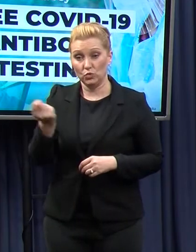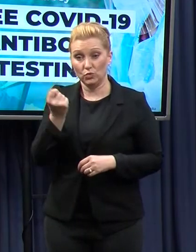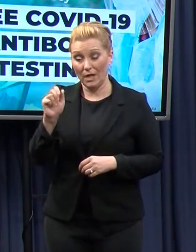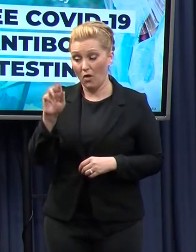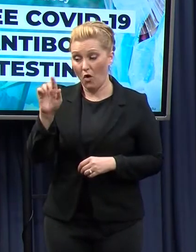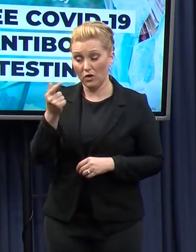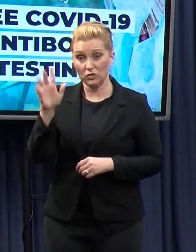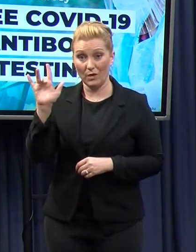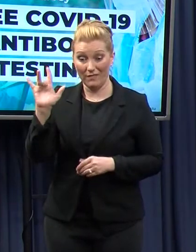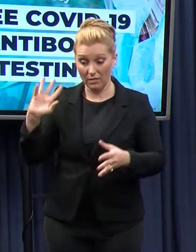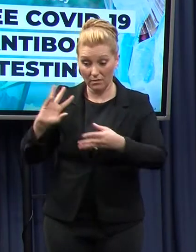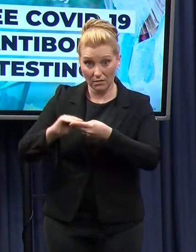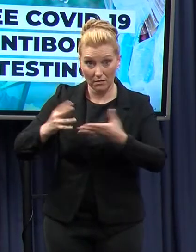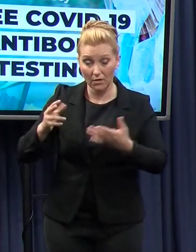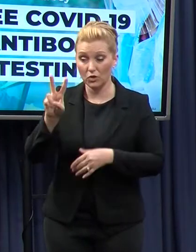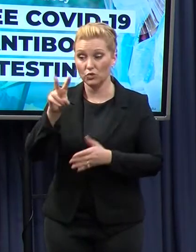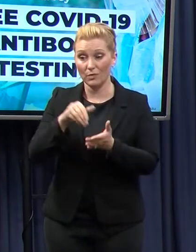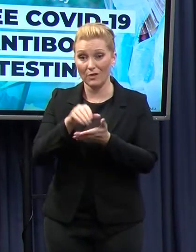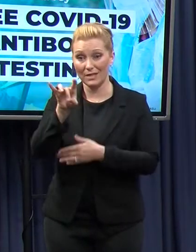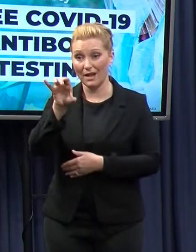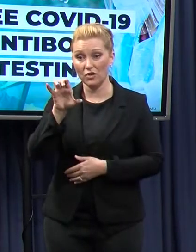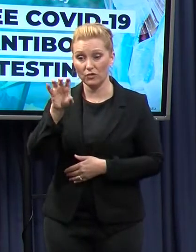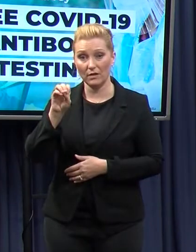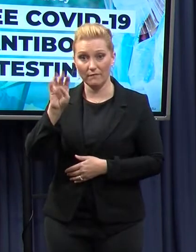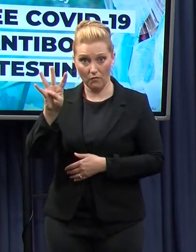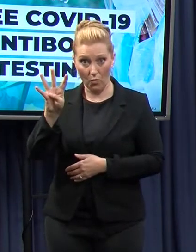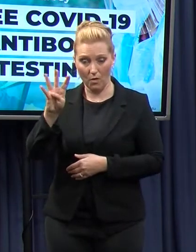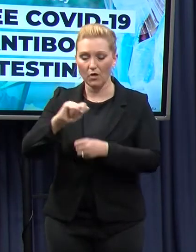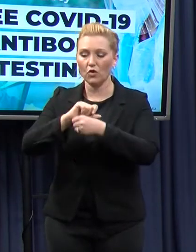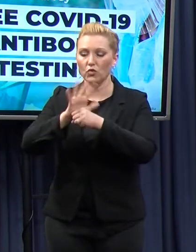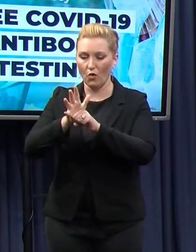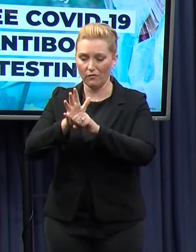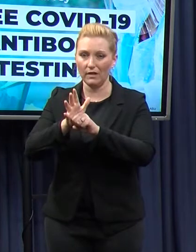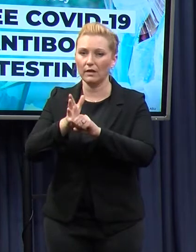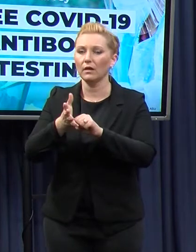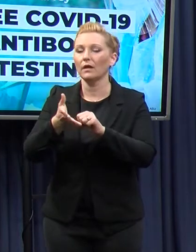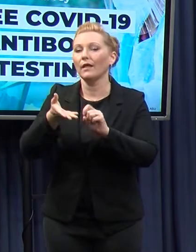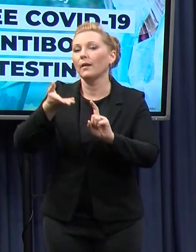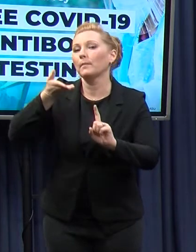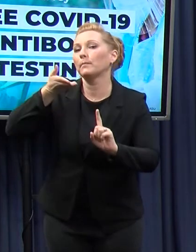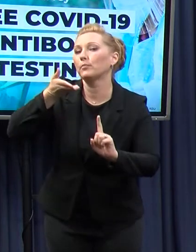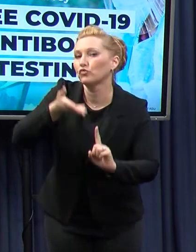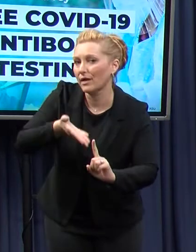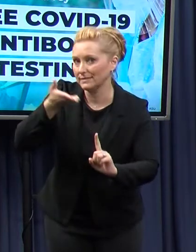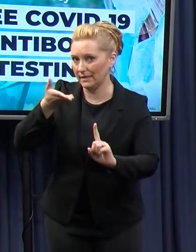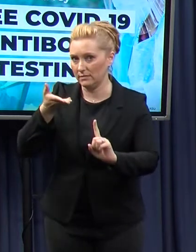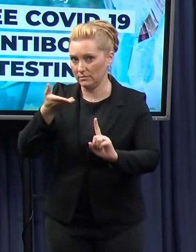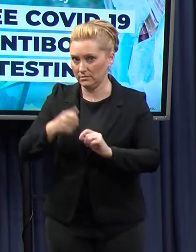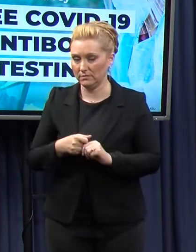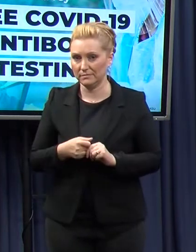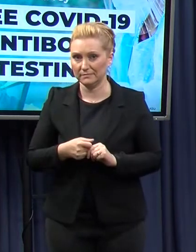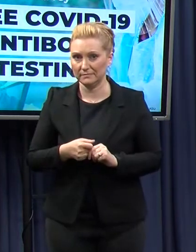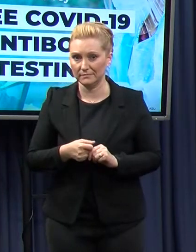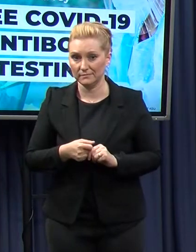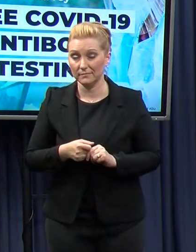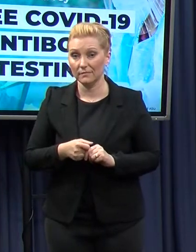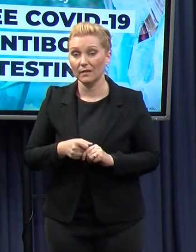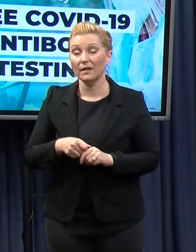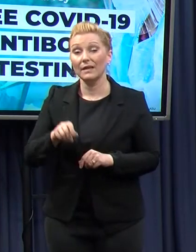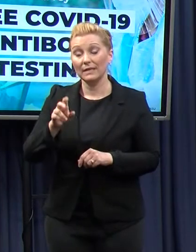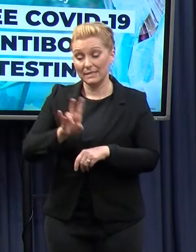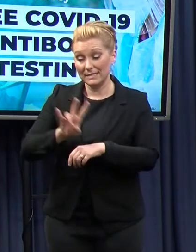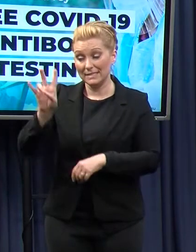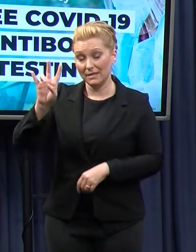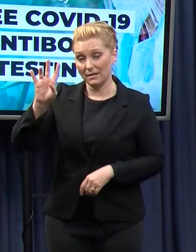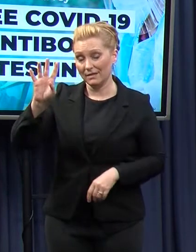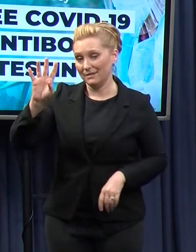were 2,804 deaths where COVID-19 was present. 7 of these, or